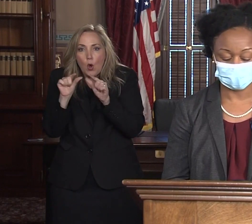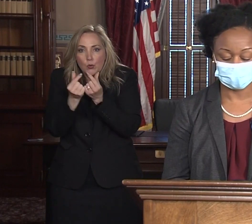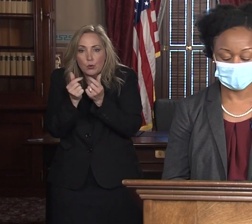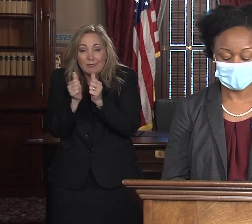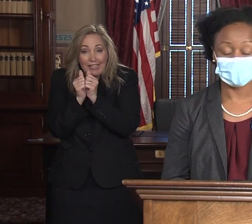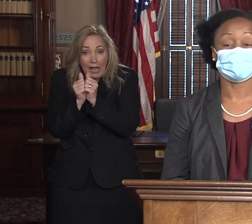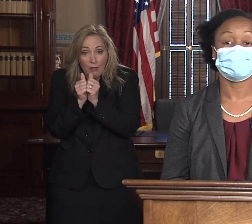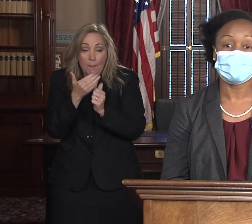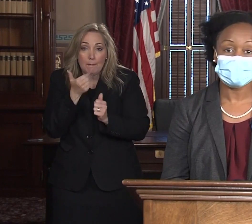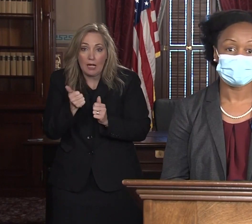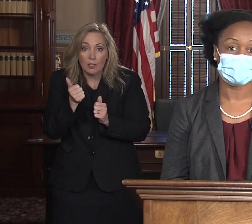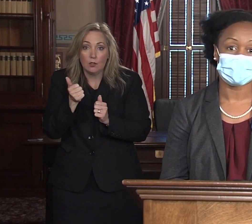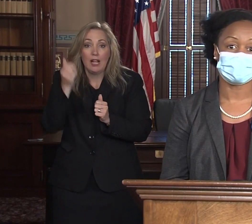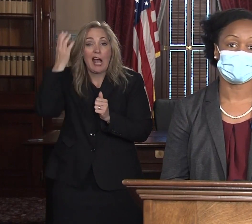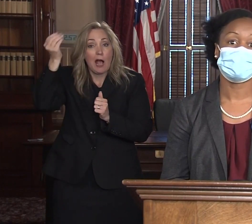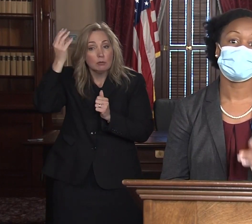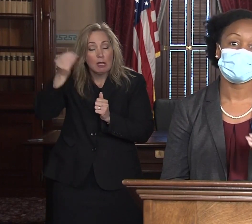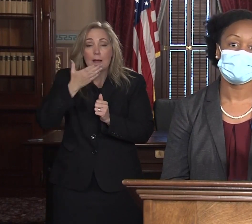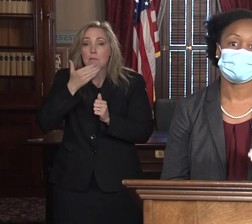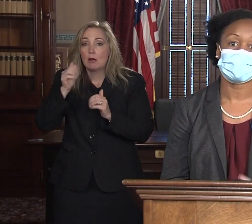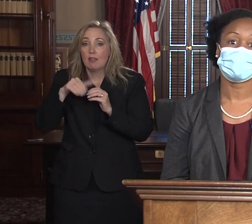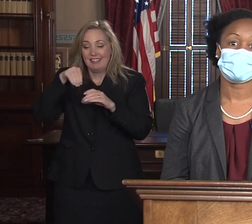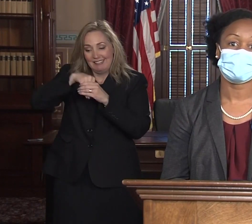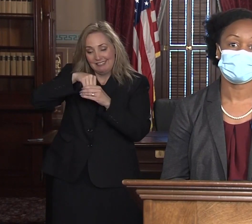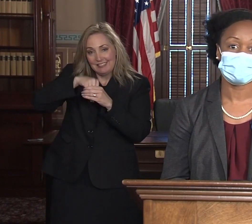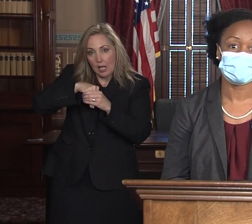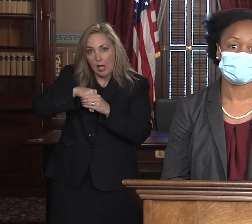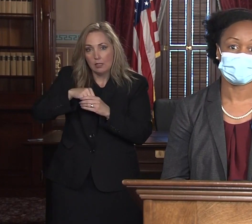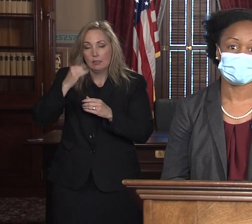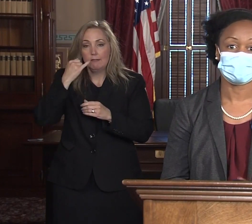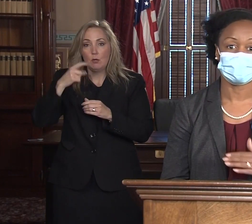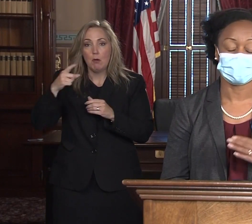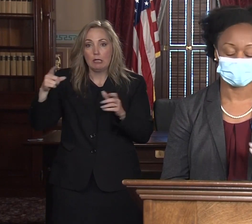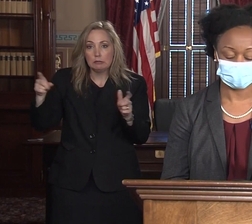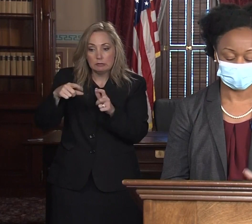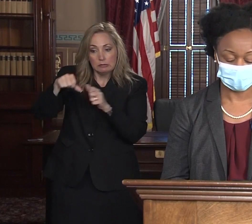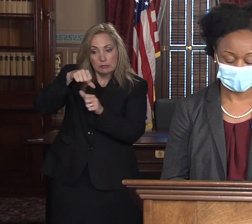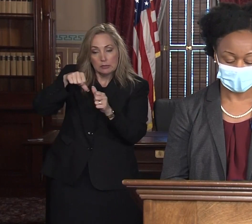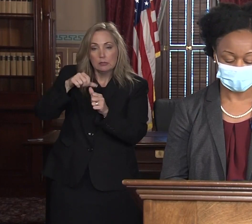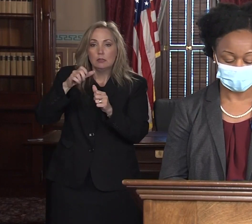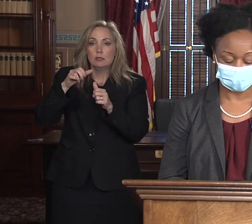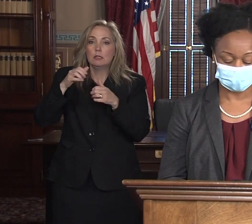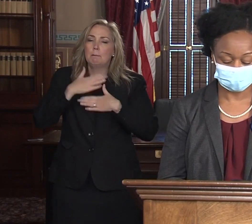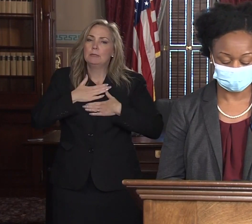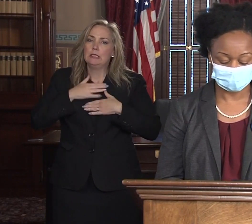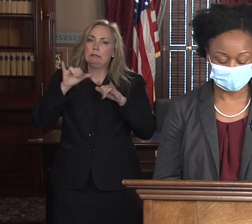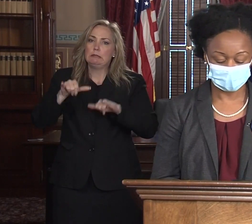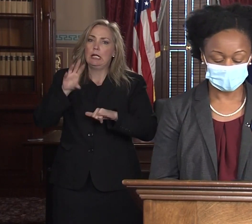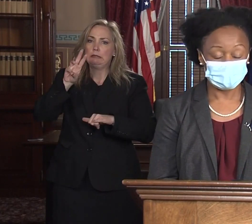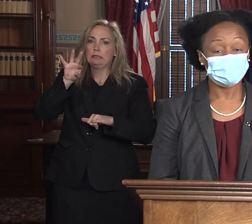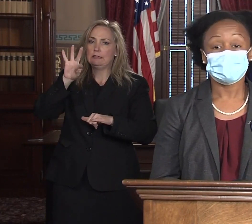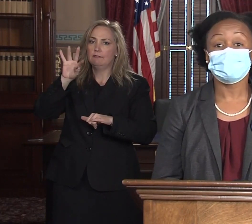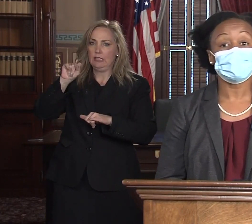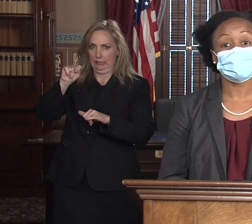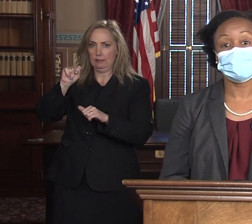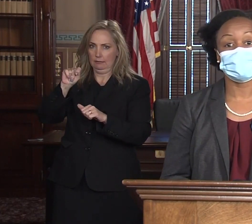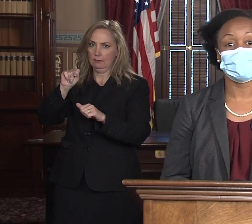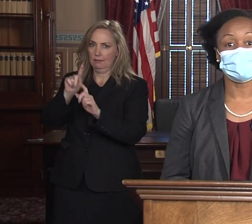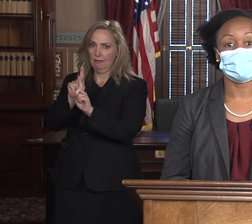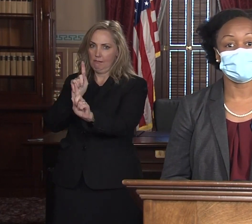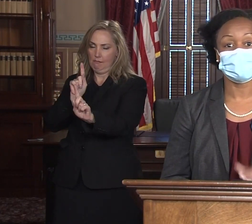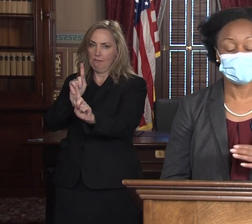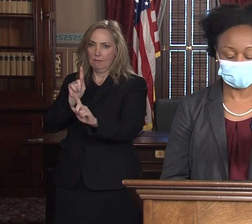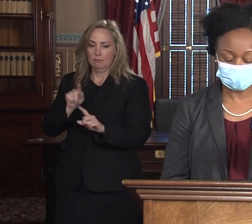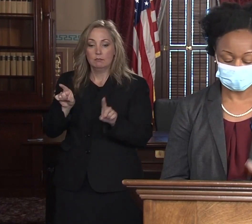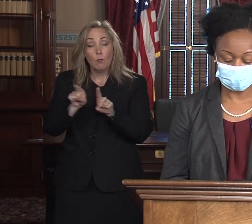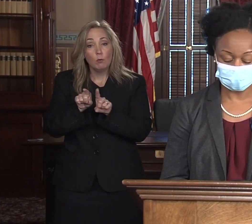than inside. And if you must have a gathering, please maintain 6 feet of distance between yourself and others. You also need to know